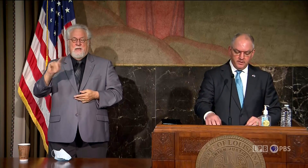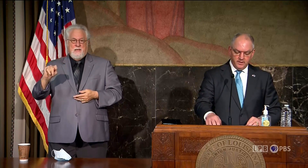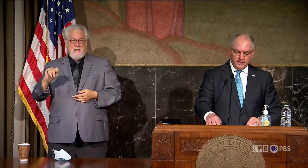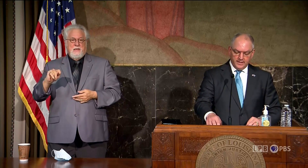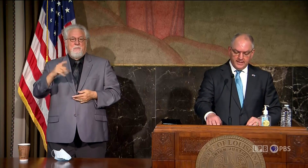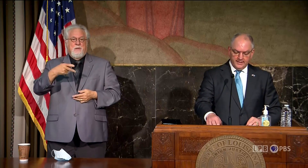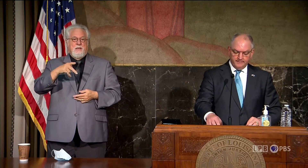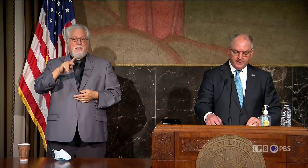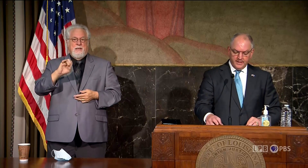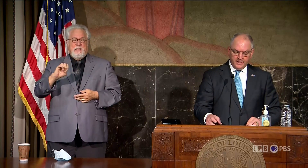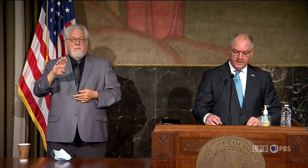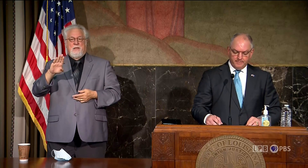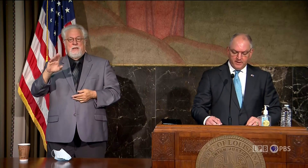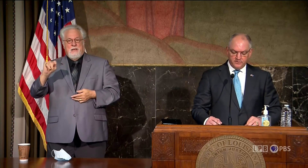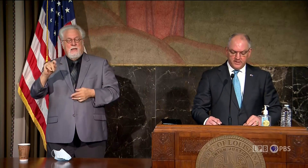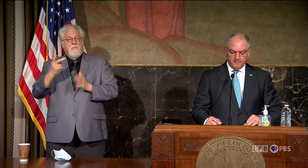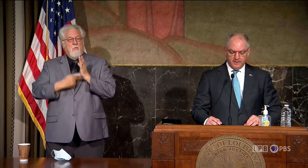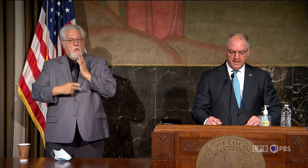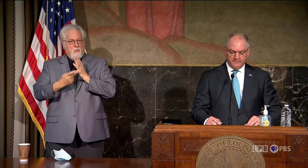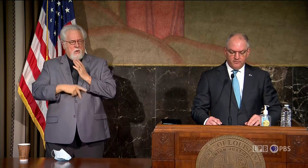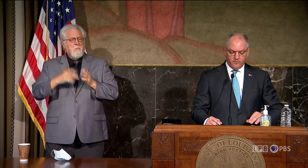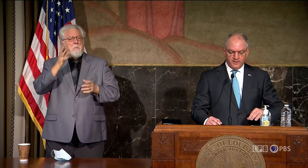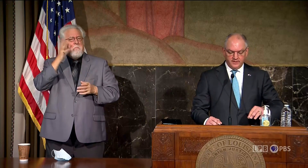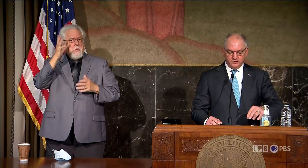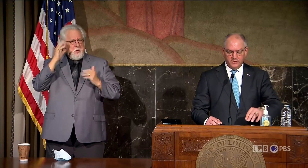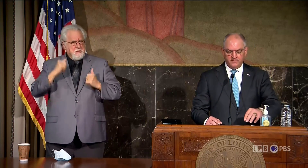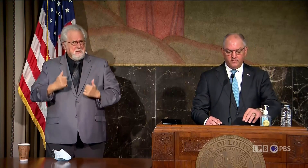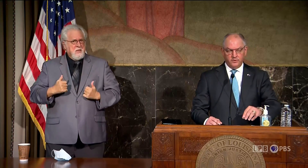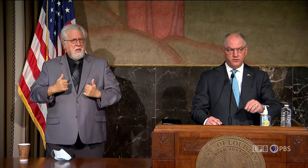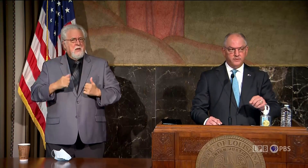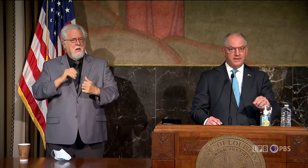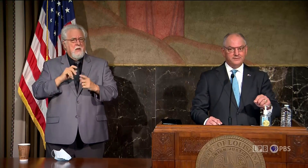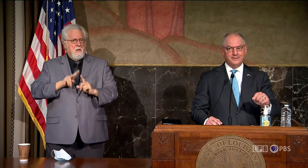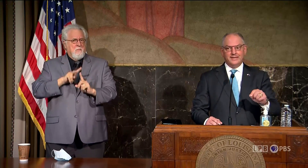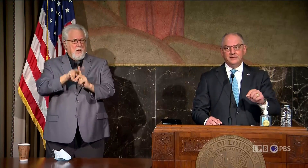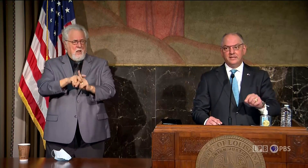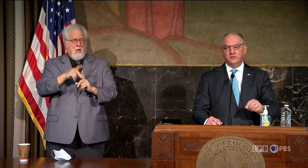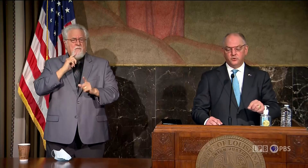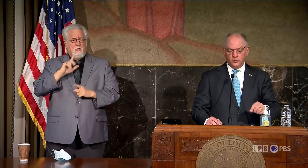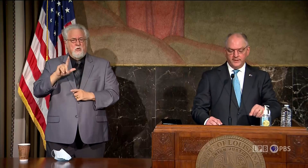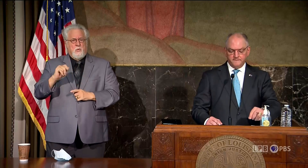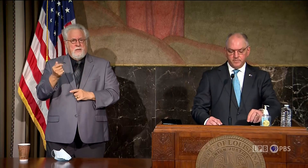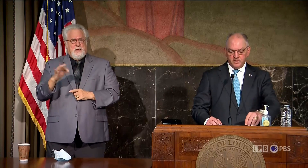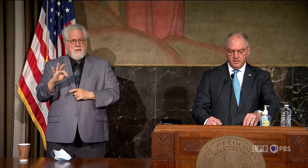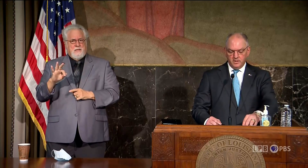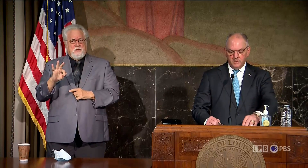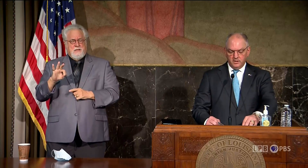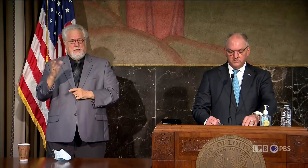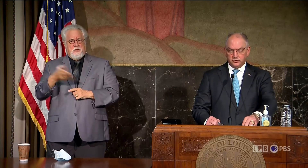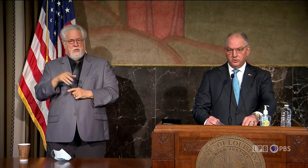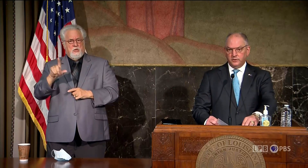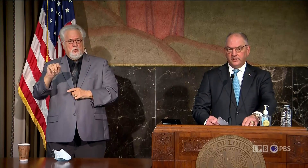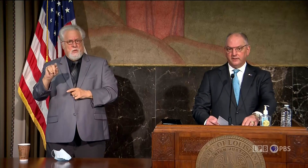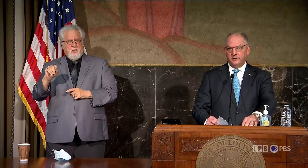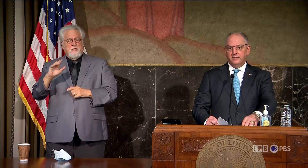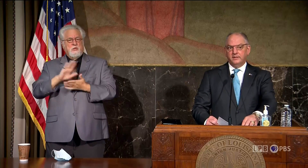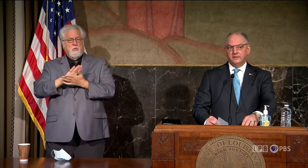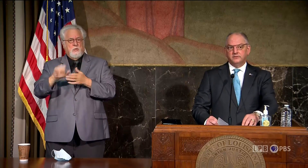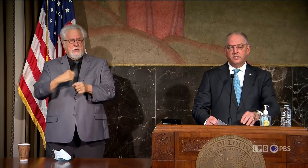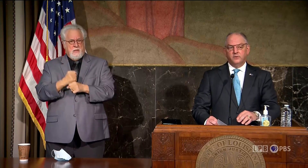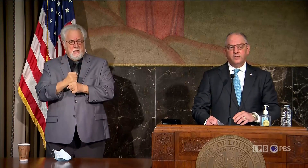program. And parents can apply for this for the 2019-20 school